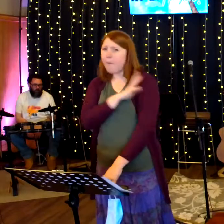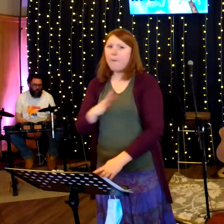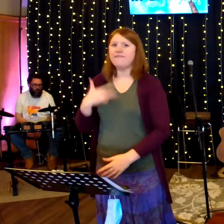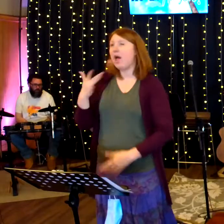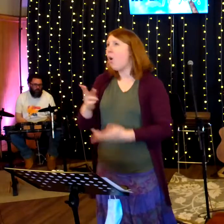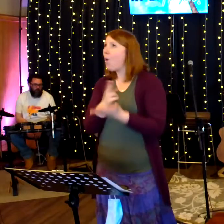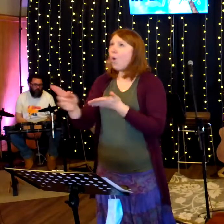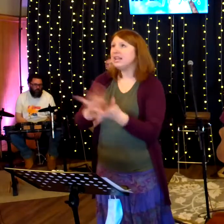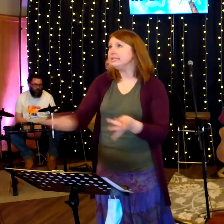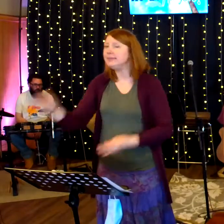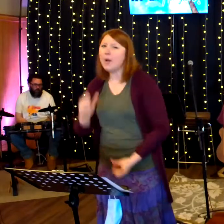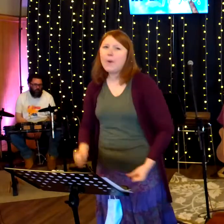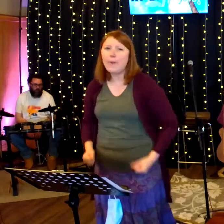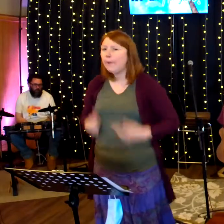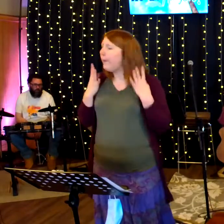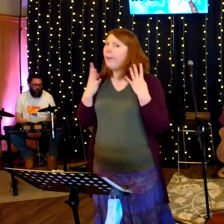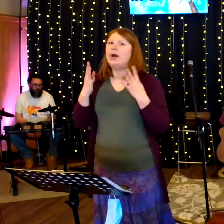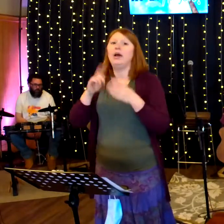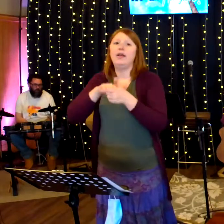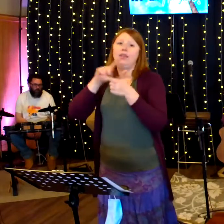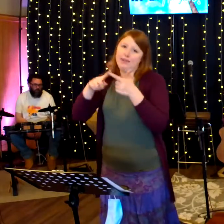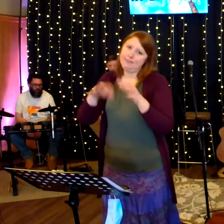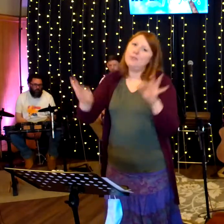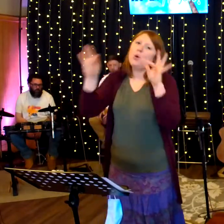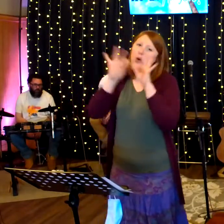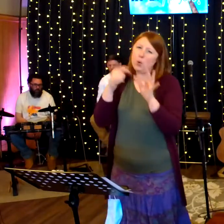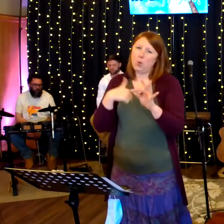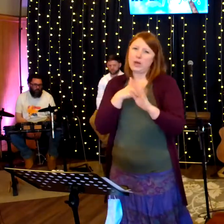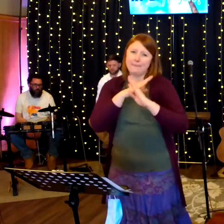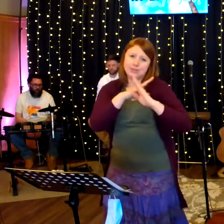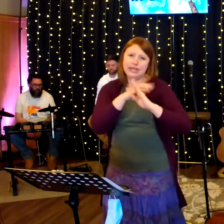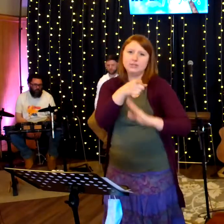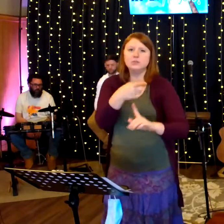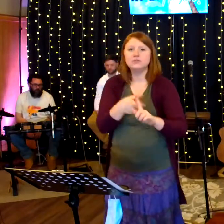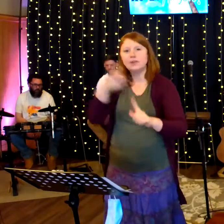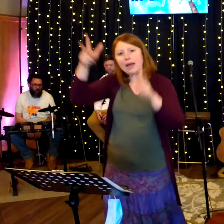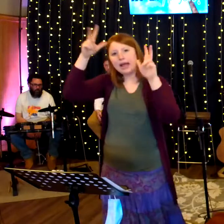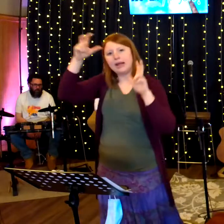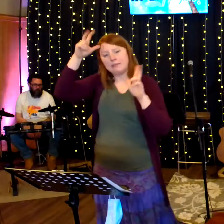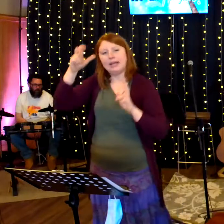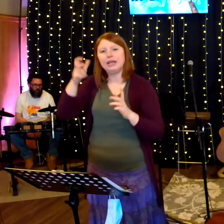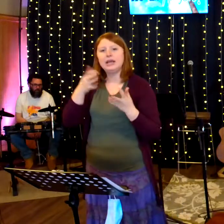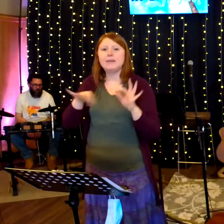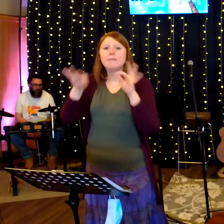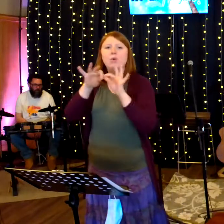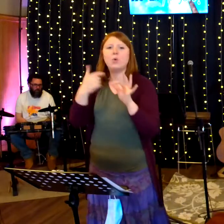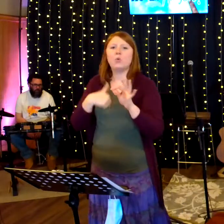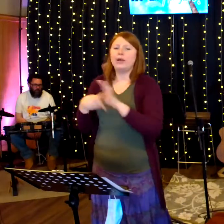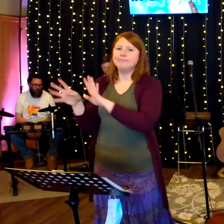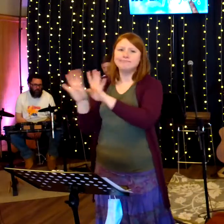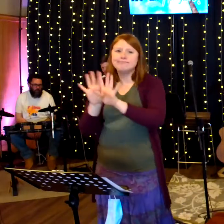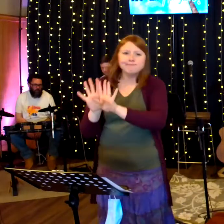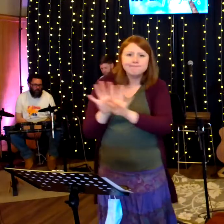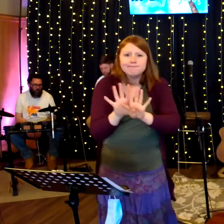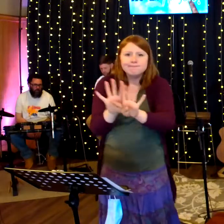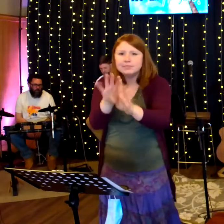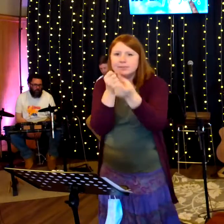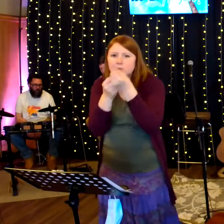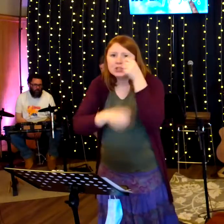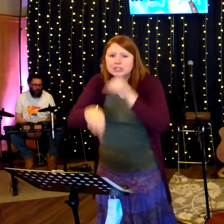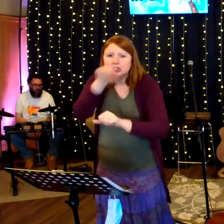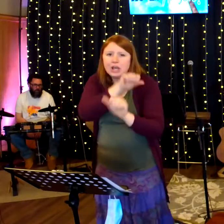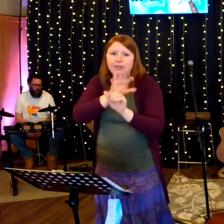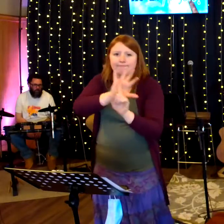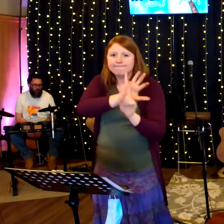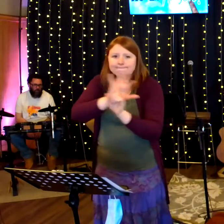today alone. Join with us so that we can pray for you, so that we can walk with you. We just